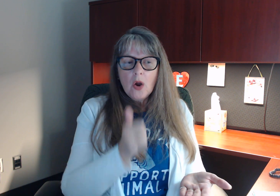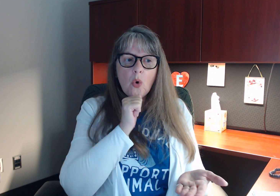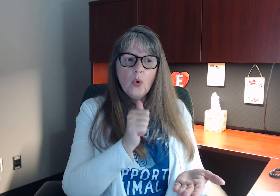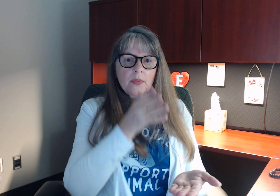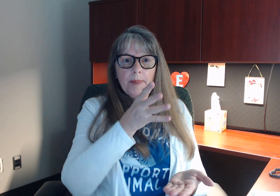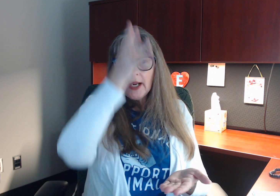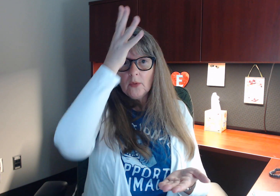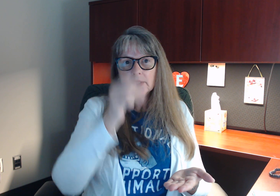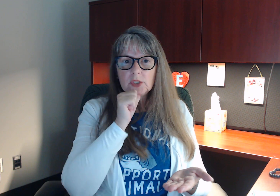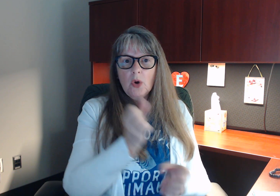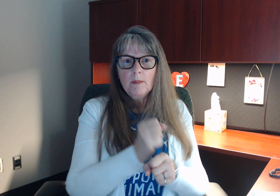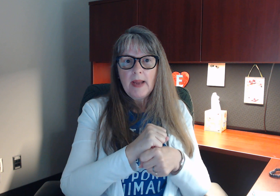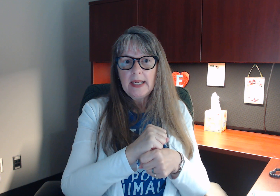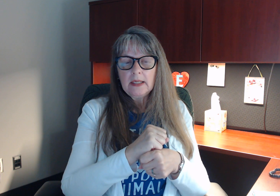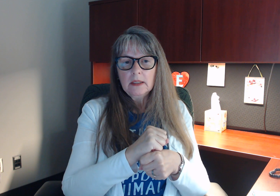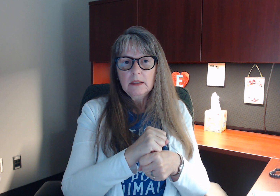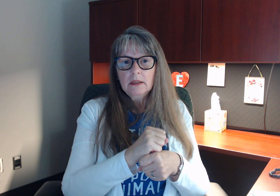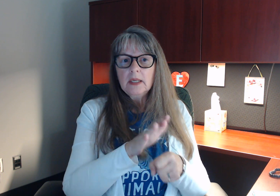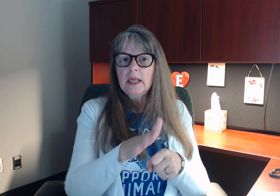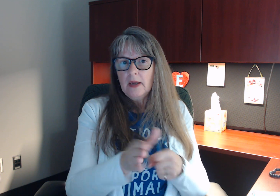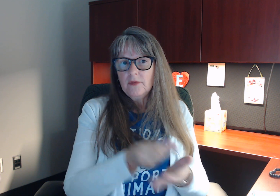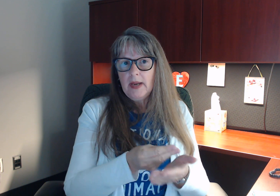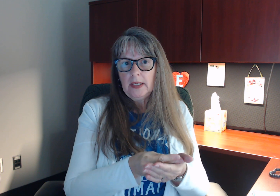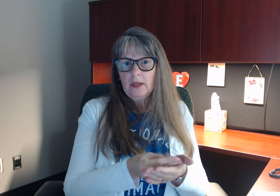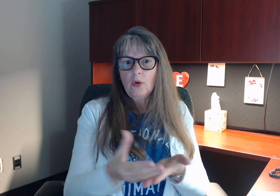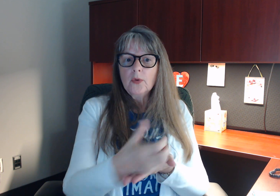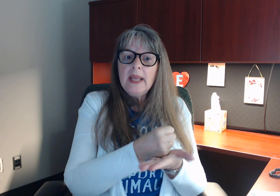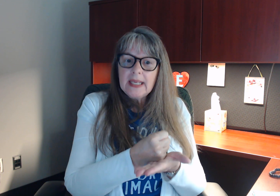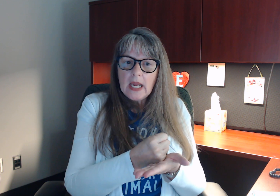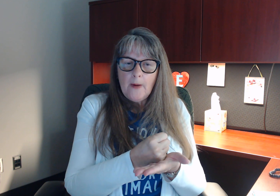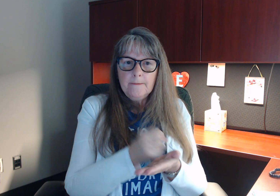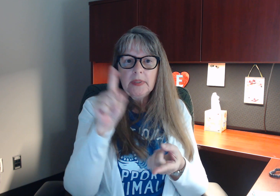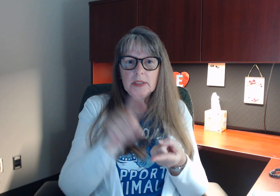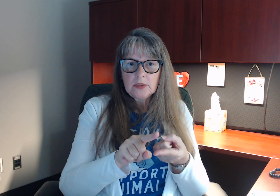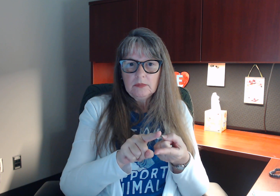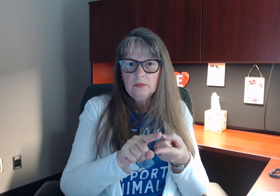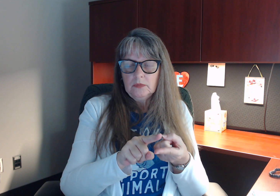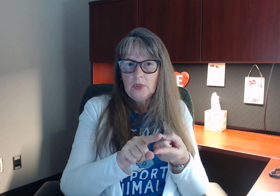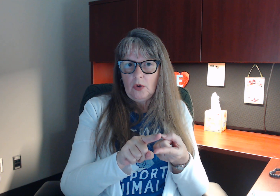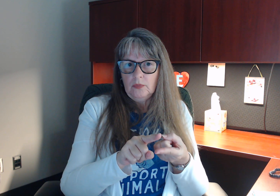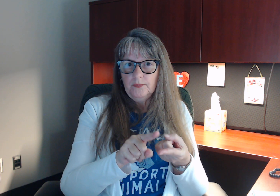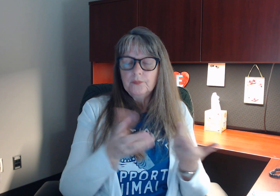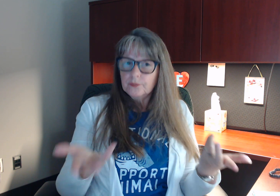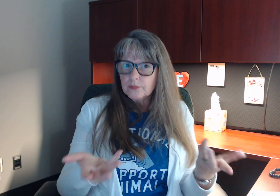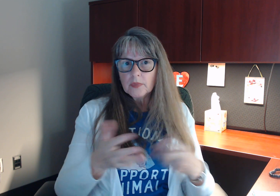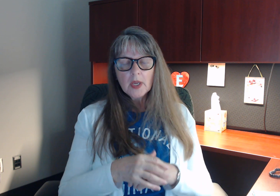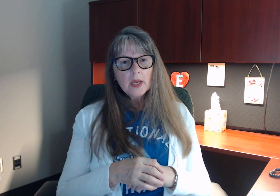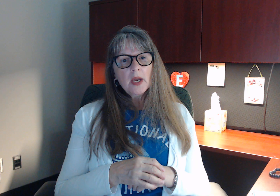or the parents don't make enough money, or their income is low.